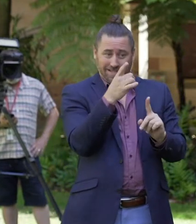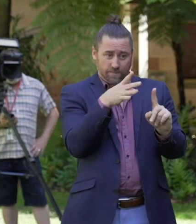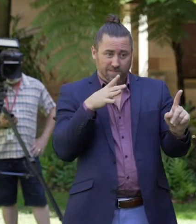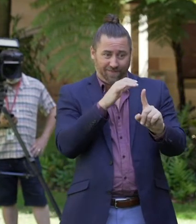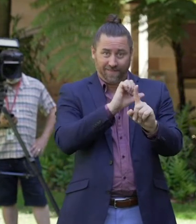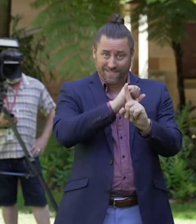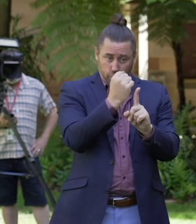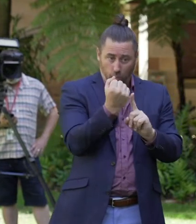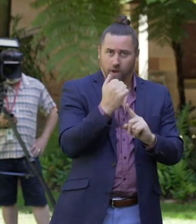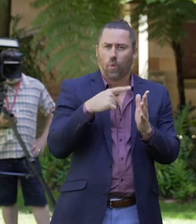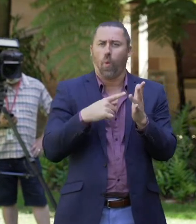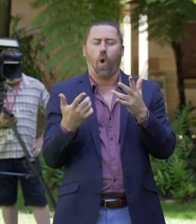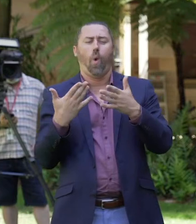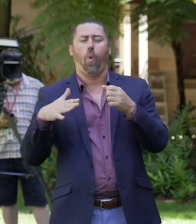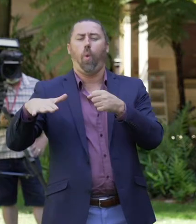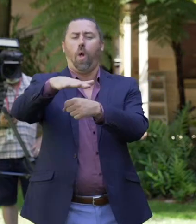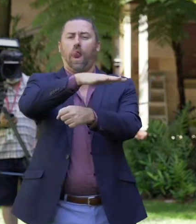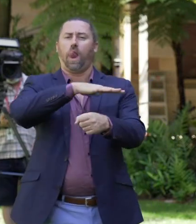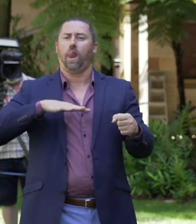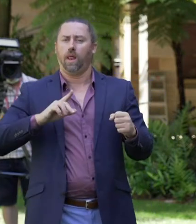My understanding was that there was